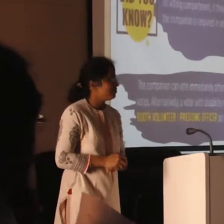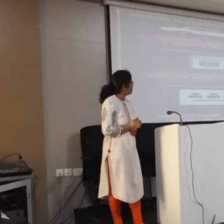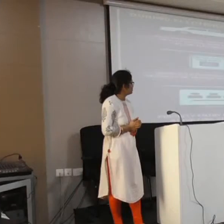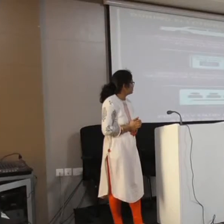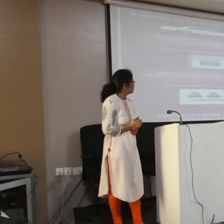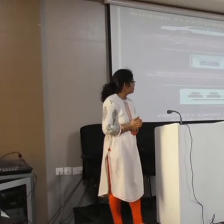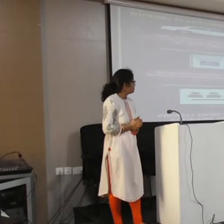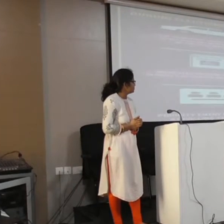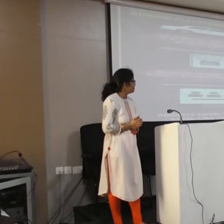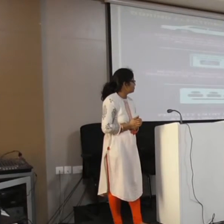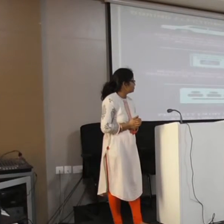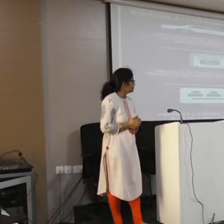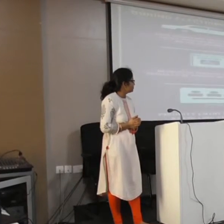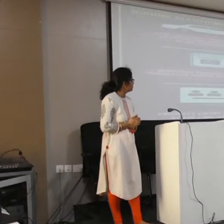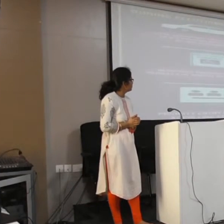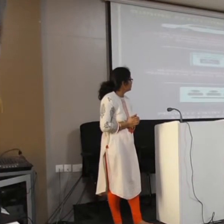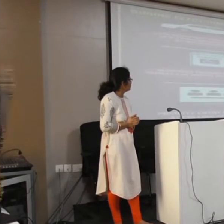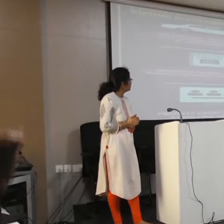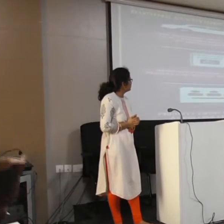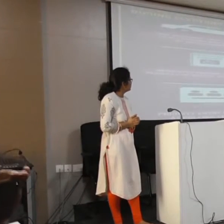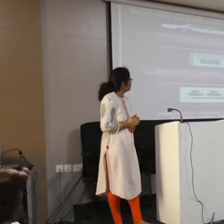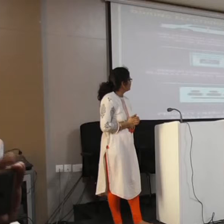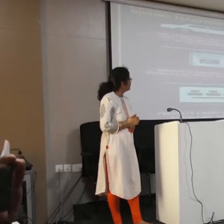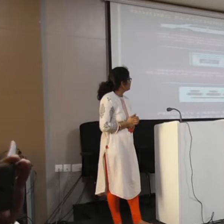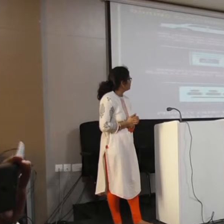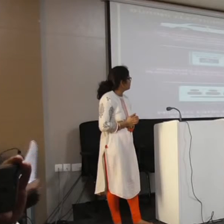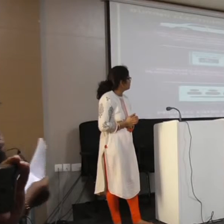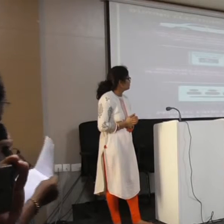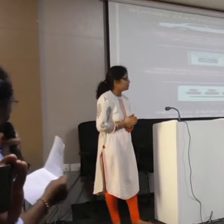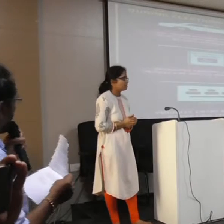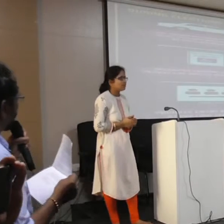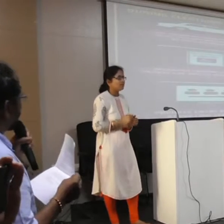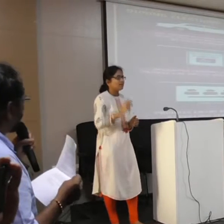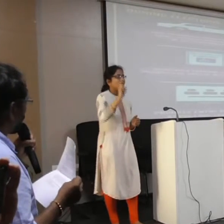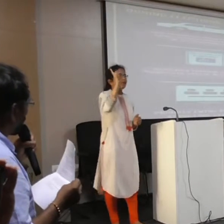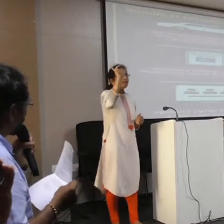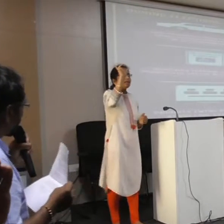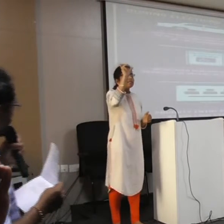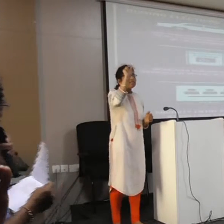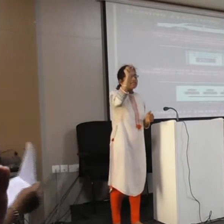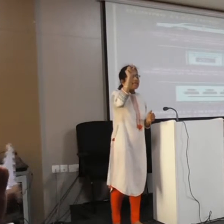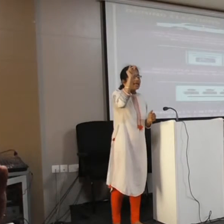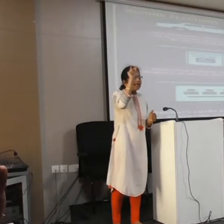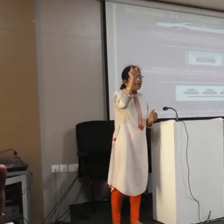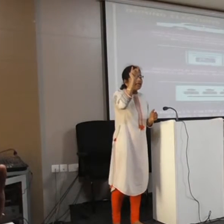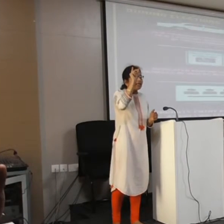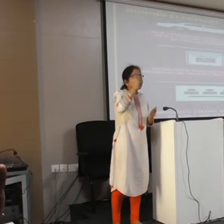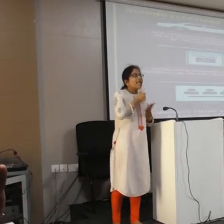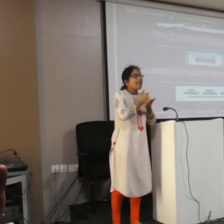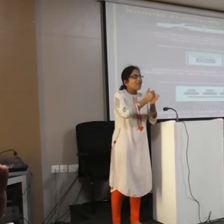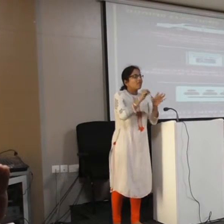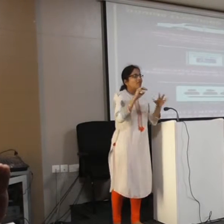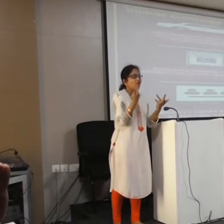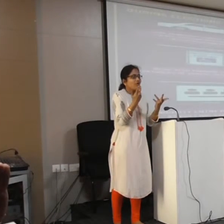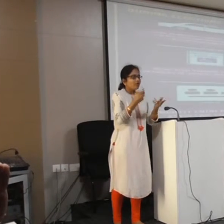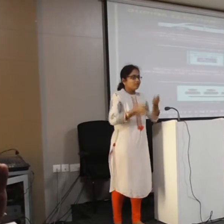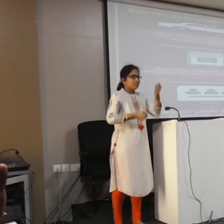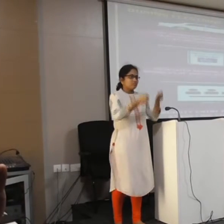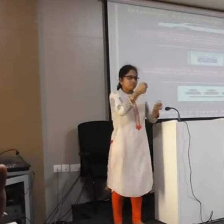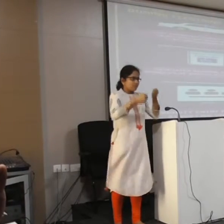Voter facilities include a drop up to the polling station,